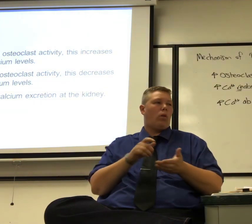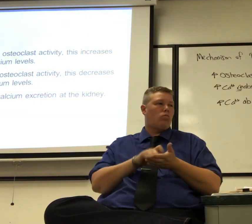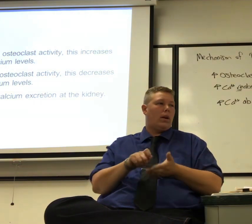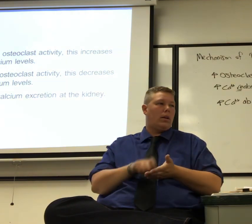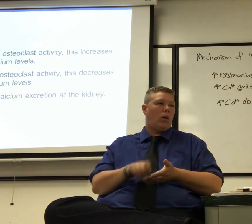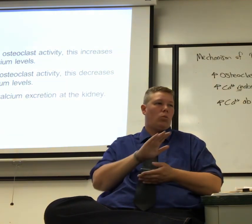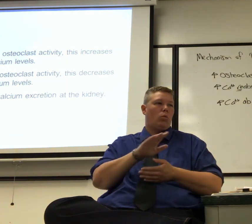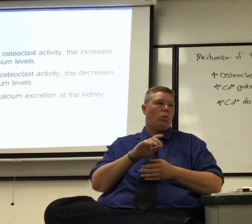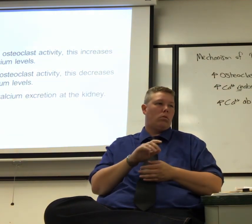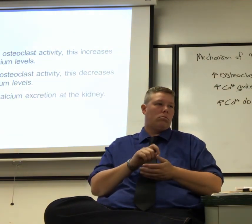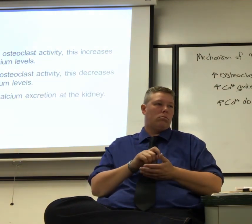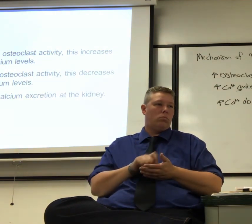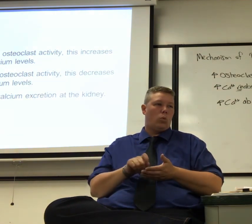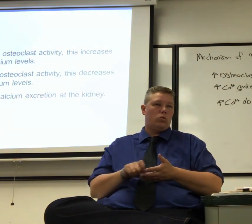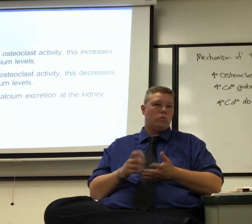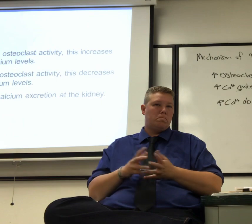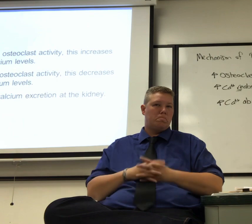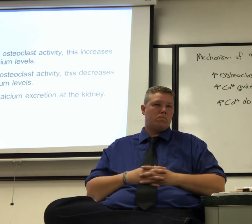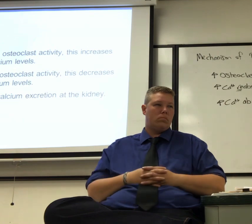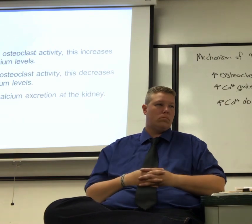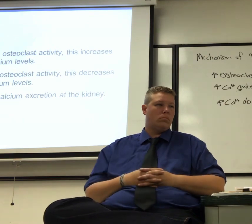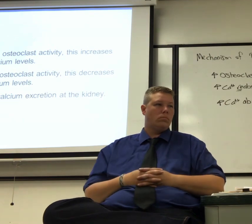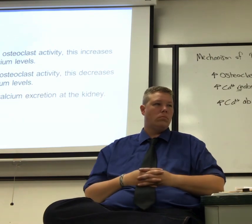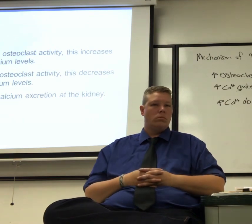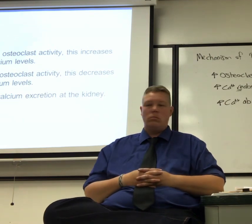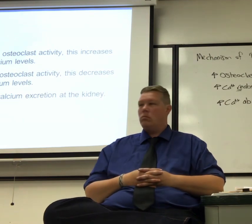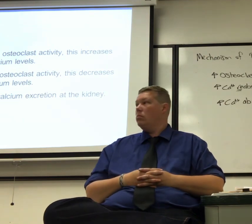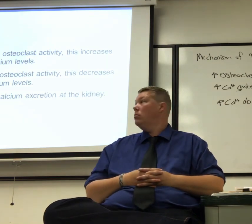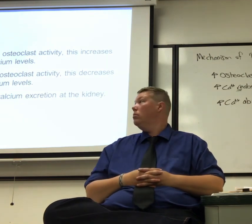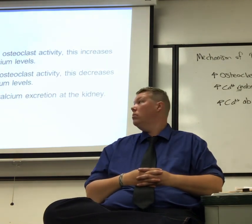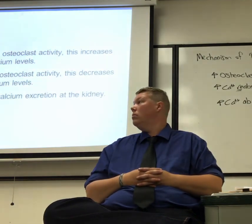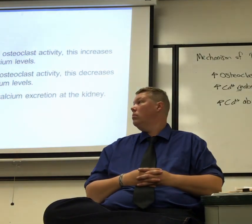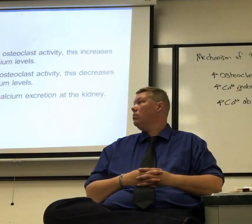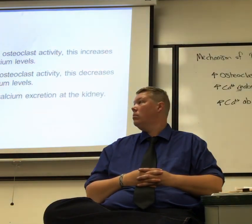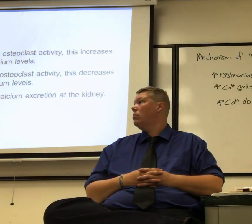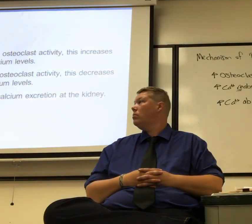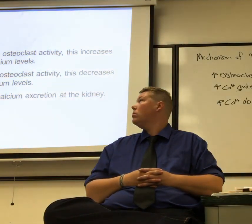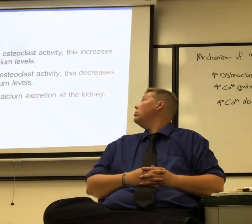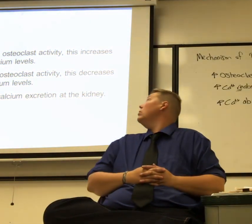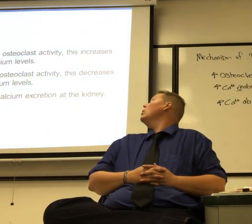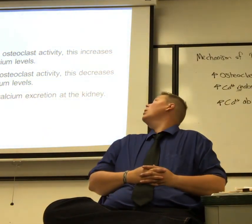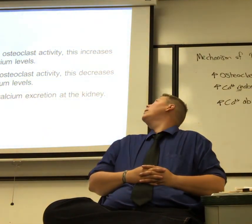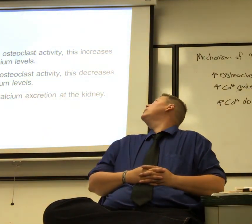look at this. Commit yourself to an answer and write it in your notes. I'll give you a minute.